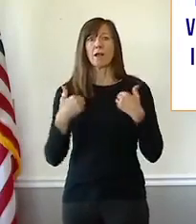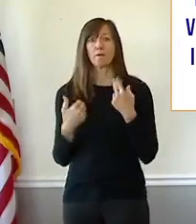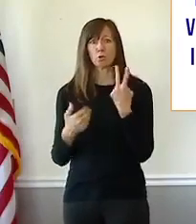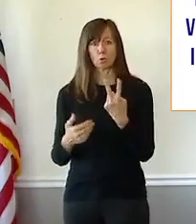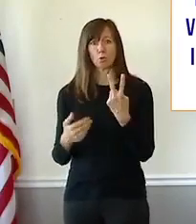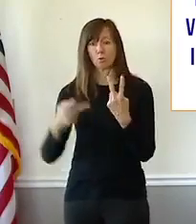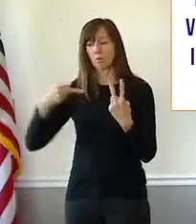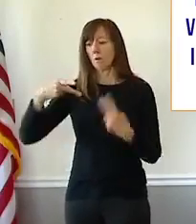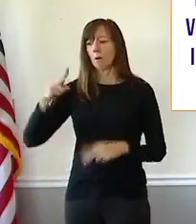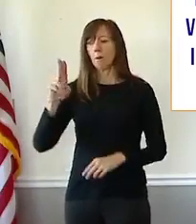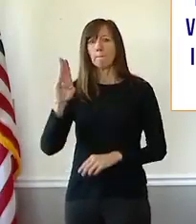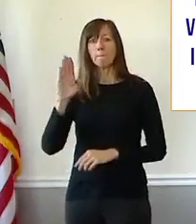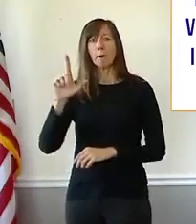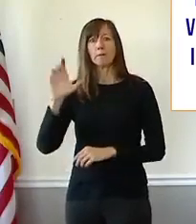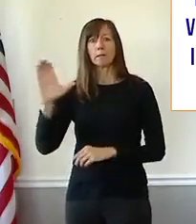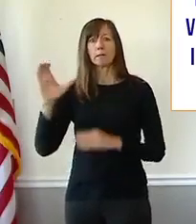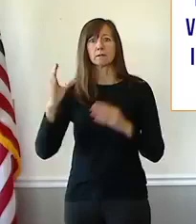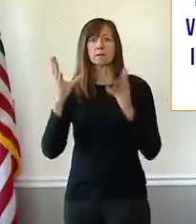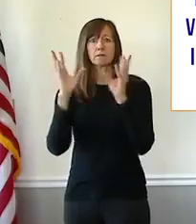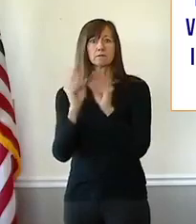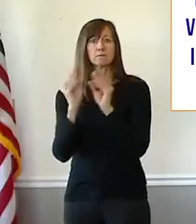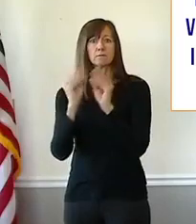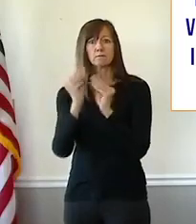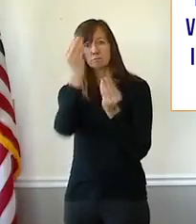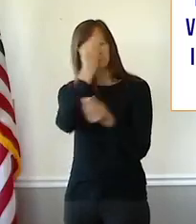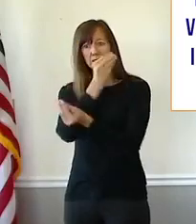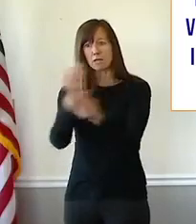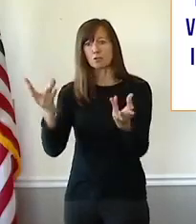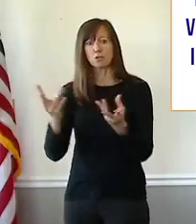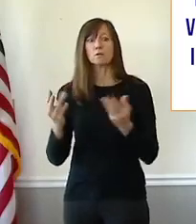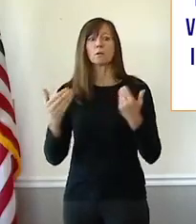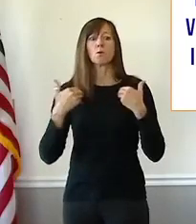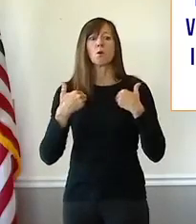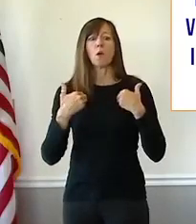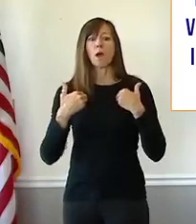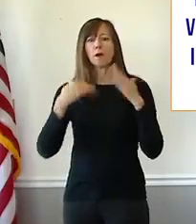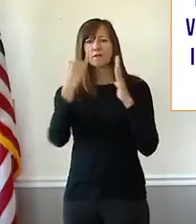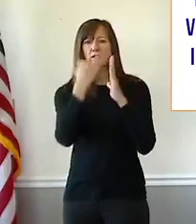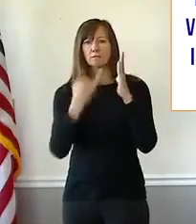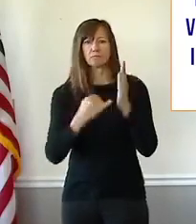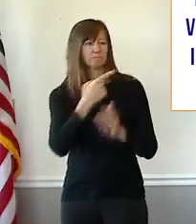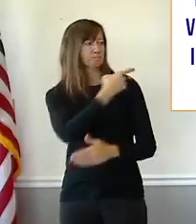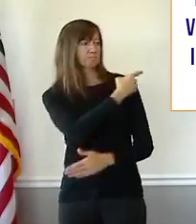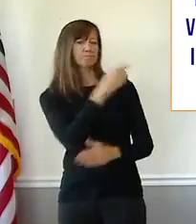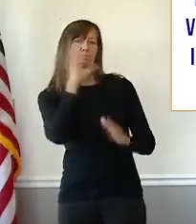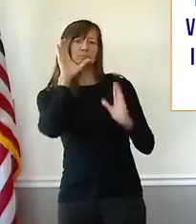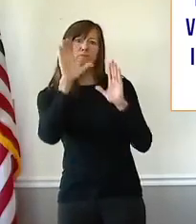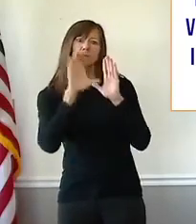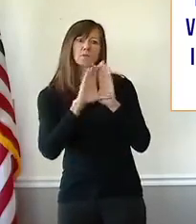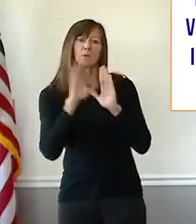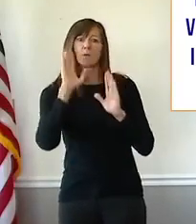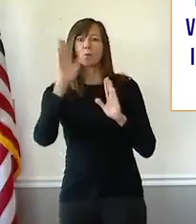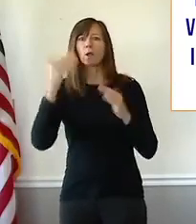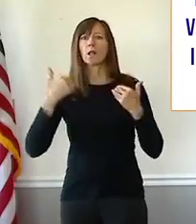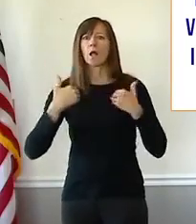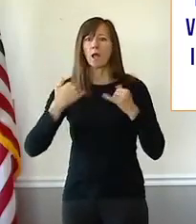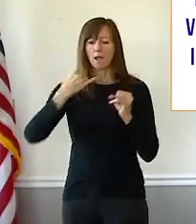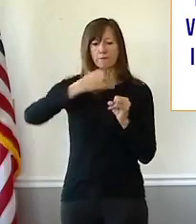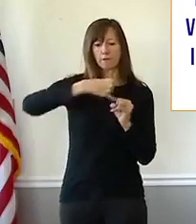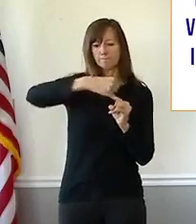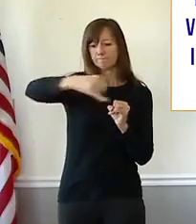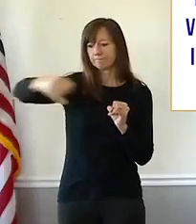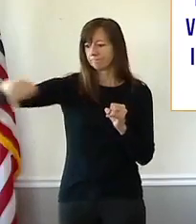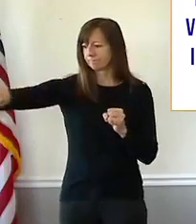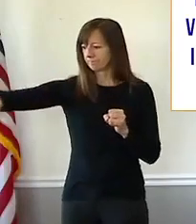get your input. You'll see the diagram here. The step 1 is to create the rail trail connections and an initial loop, so at least we can